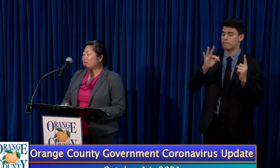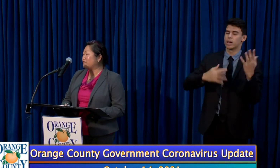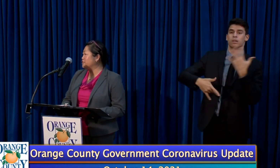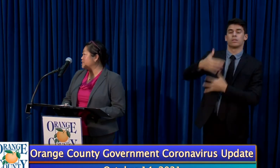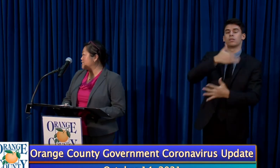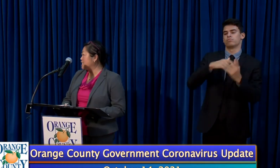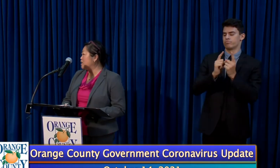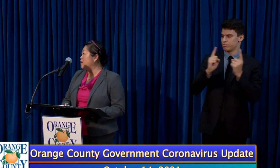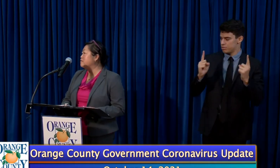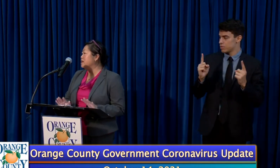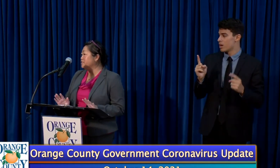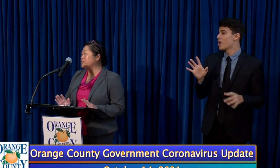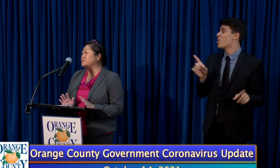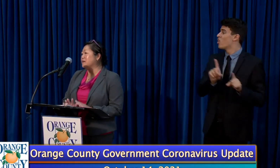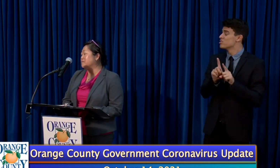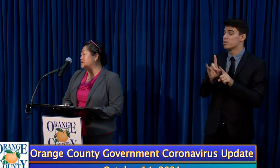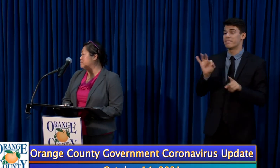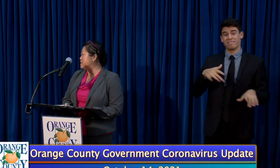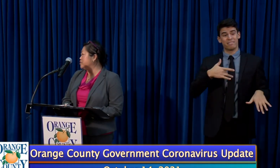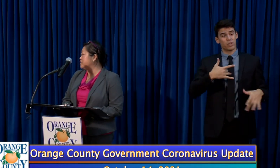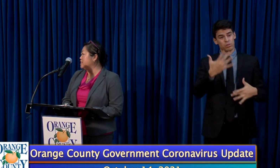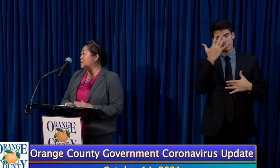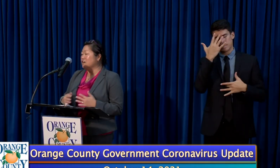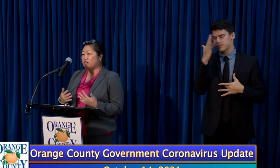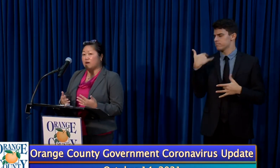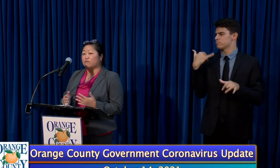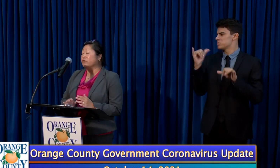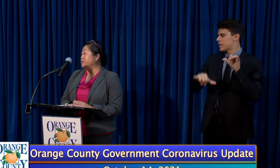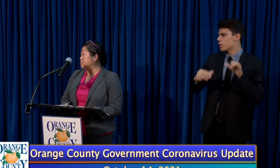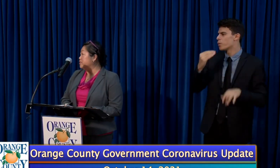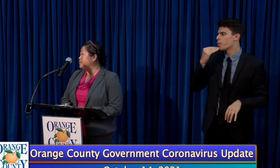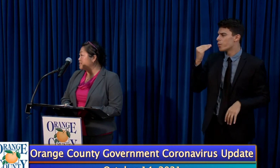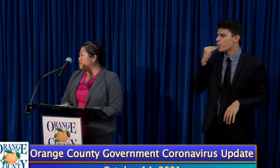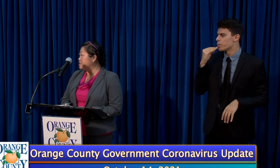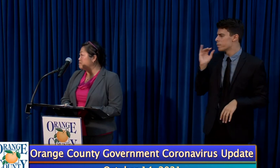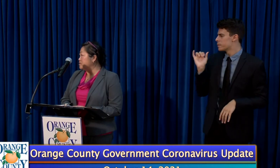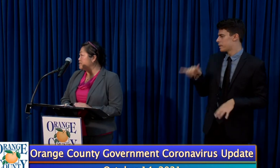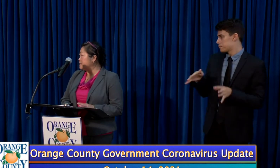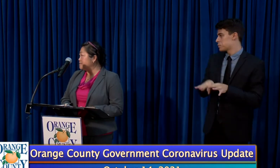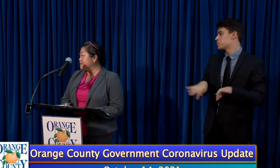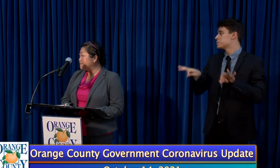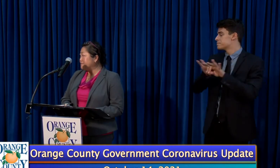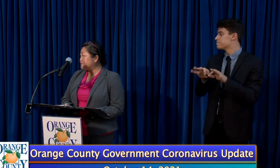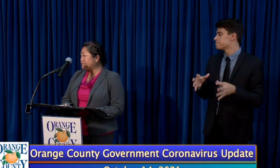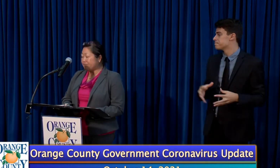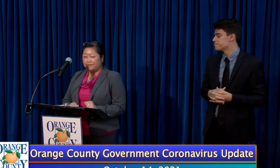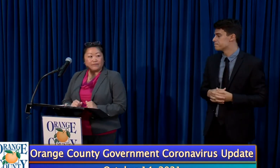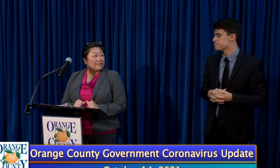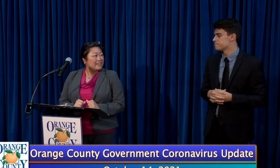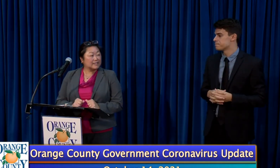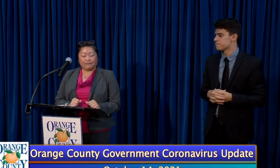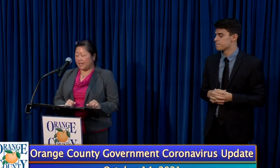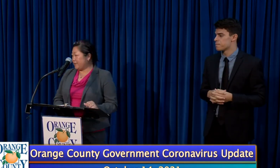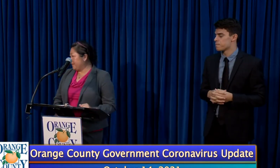at home if you're sick and away from others who might be potentially vulnerable as far as the immune systems.